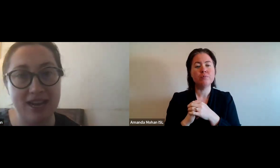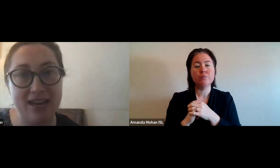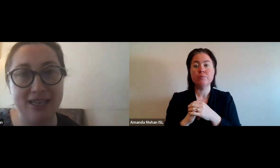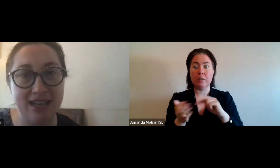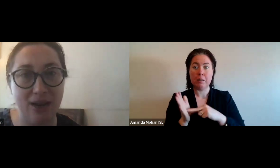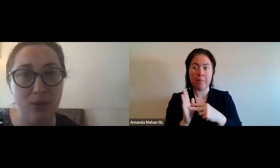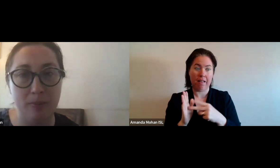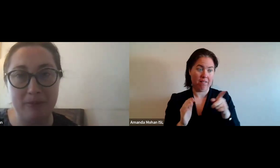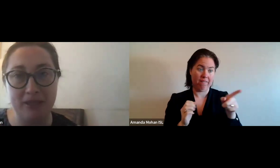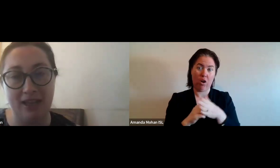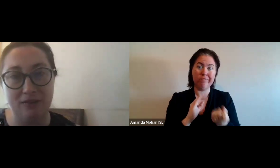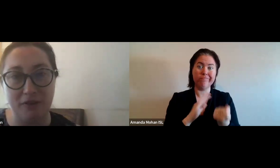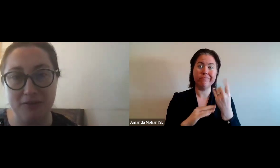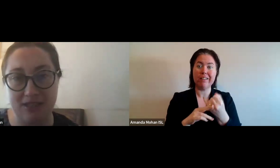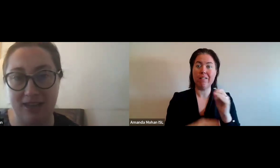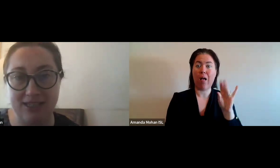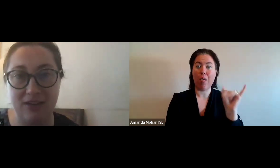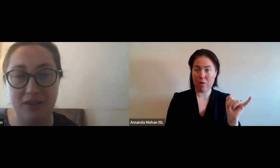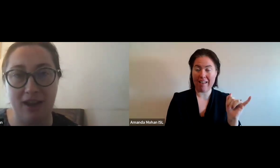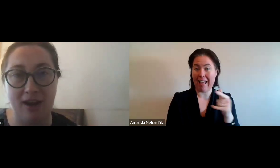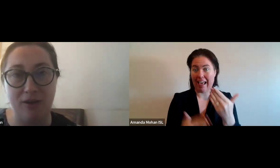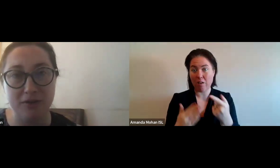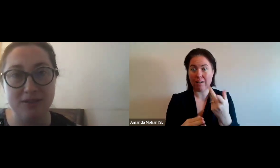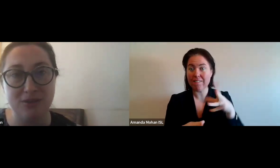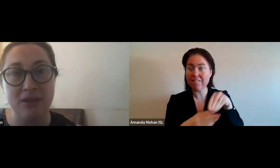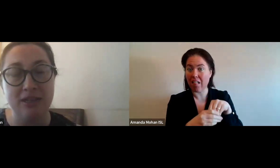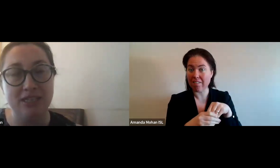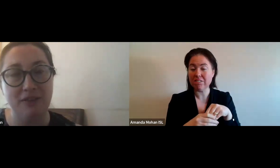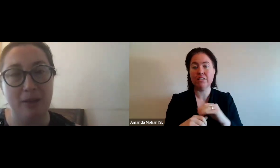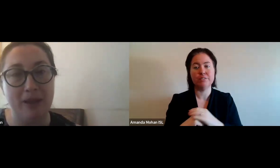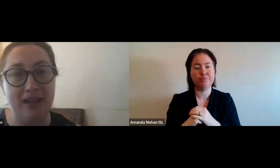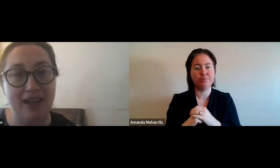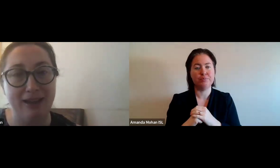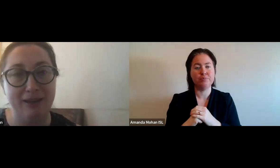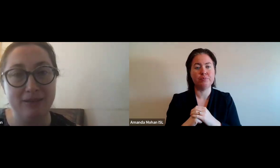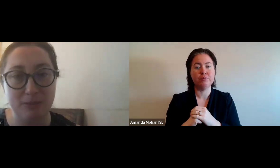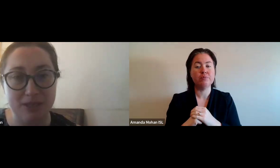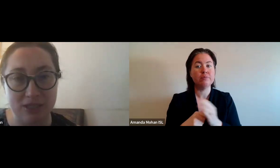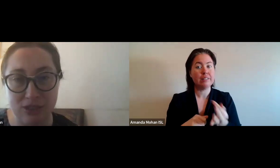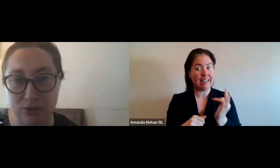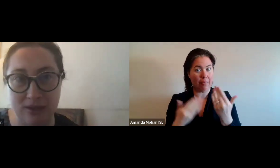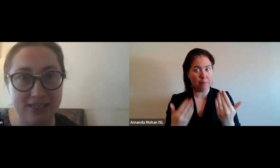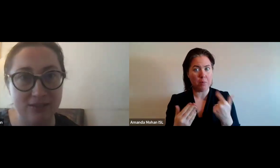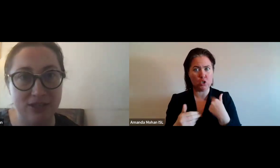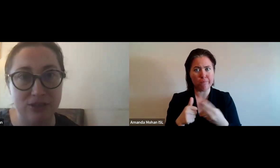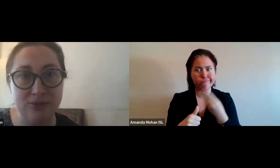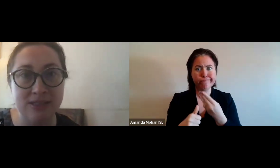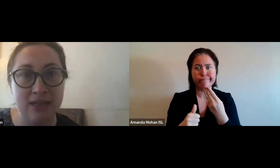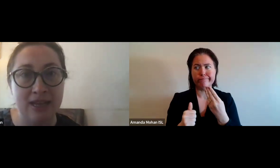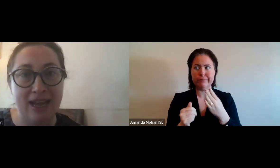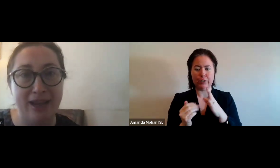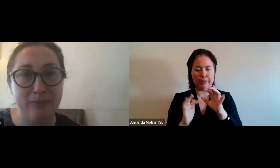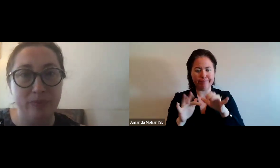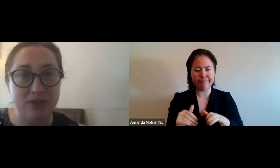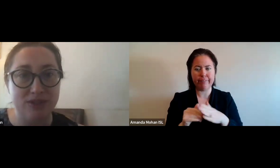in Galway and how people can get involved in that if they are also developing a submission to the list of